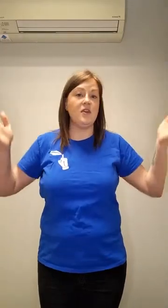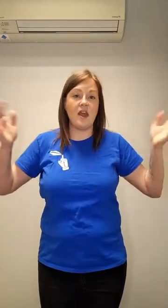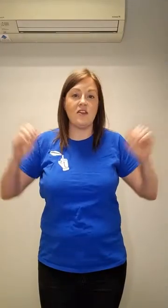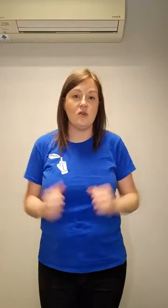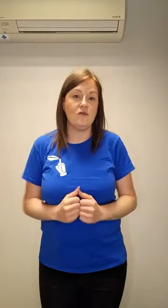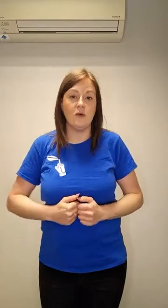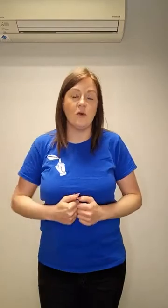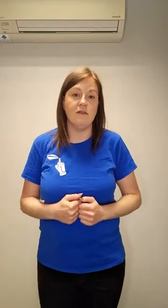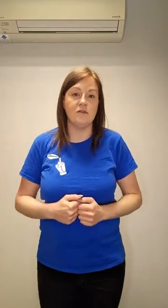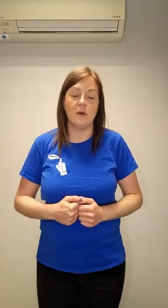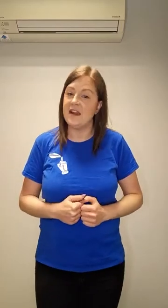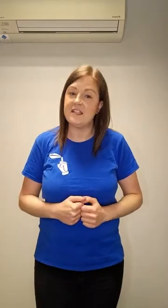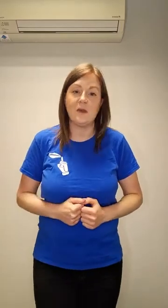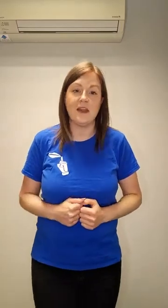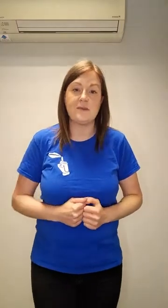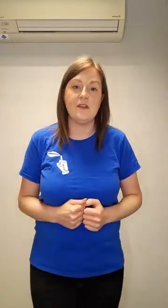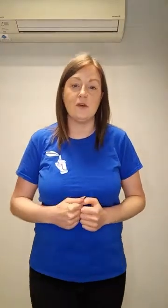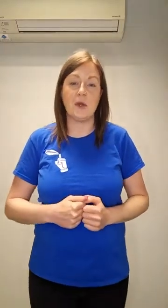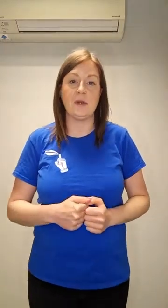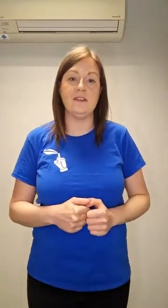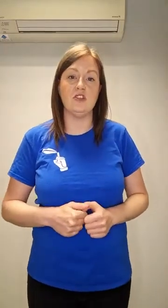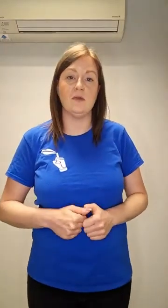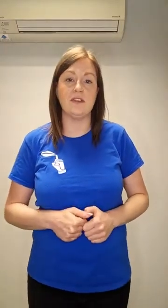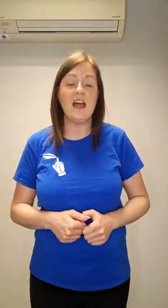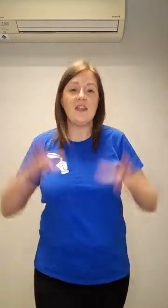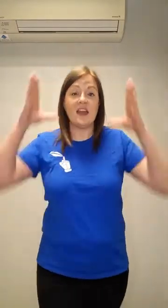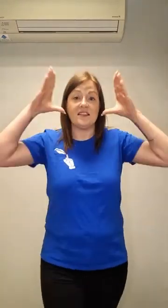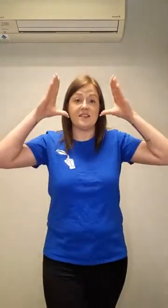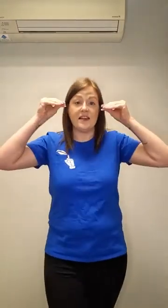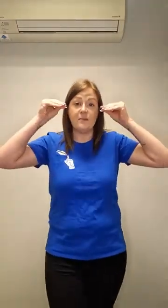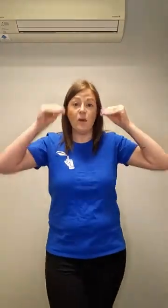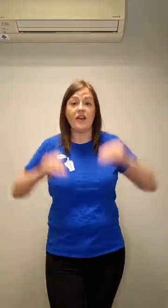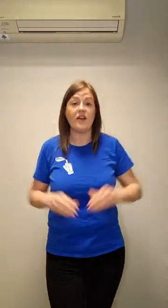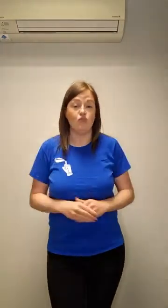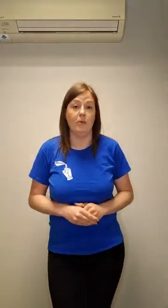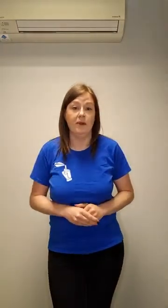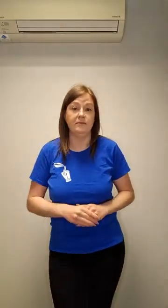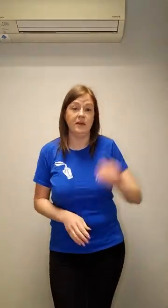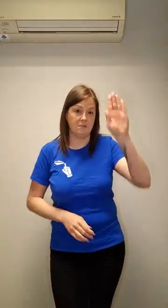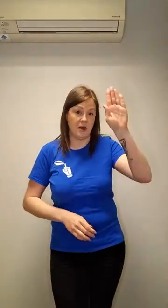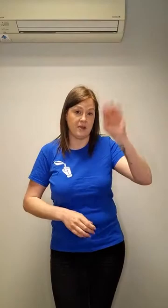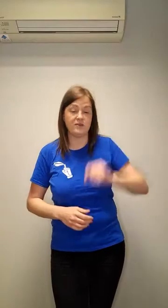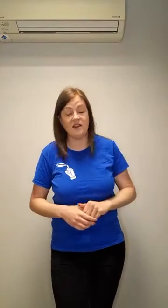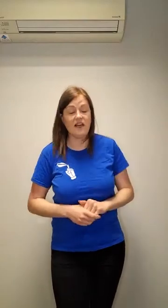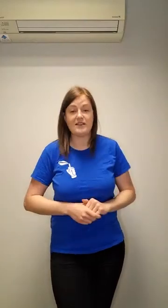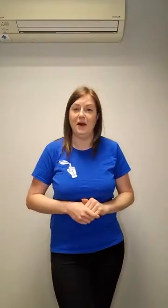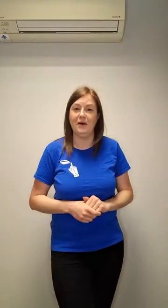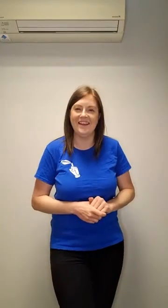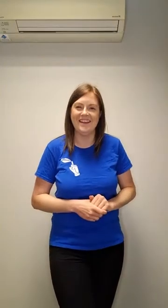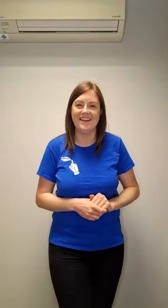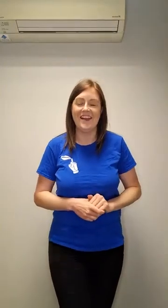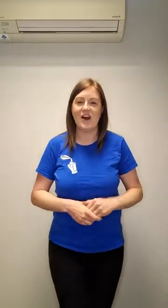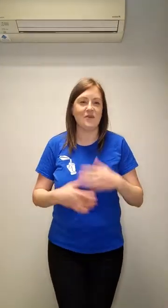anywhere that you feel more comfortable. And let's be honest, when you've got toddlers and children, they sleep where they drop. I'm guilty of that as well. I don't